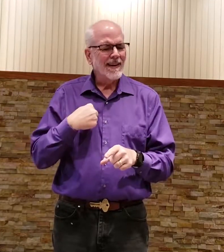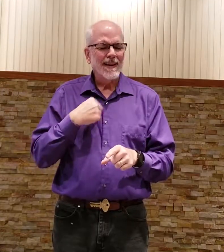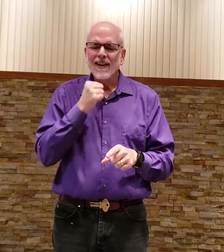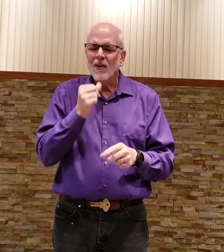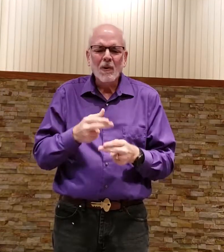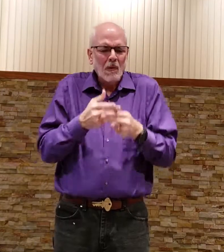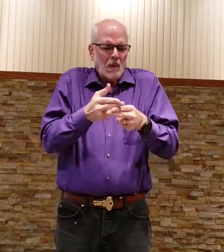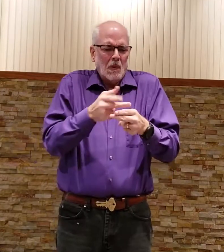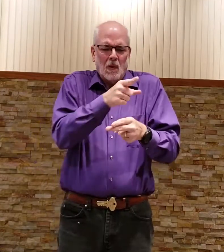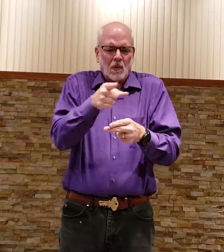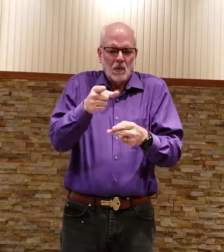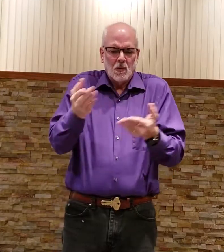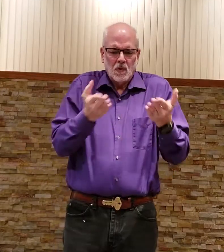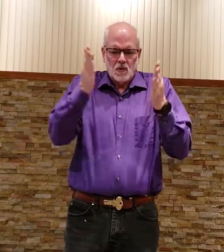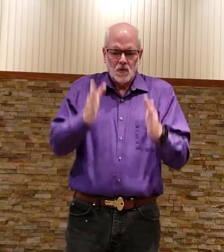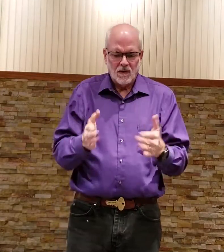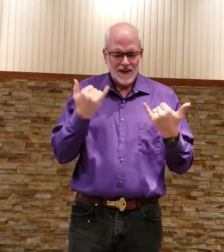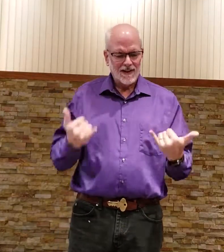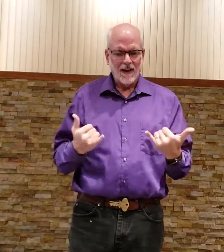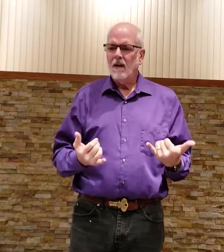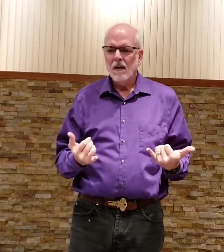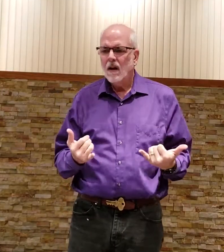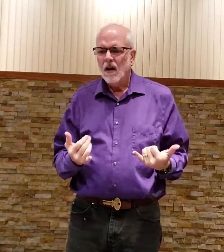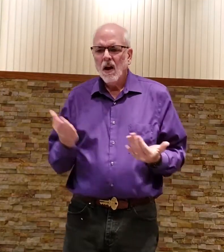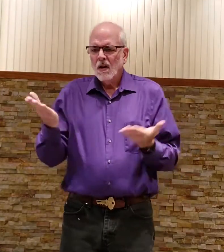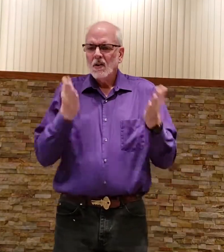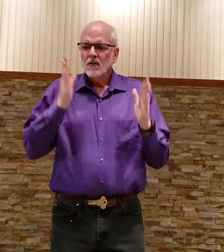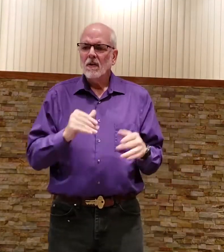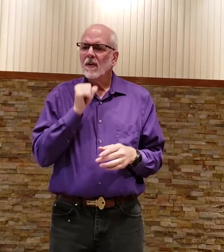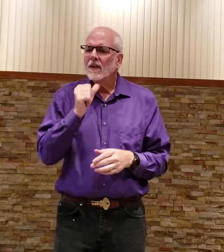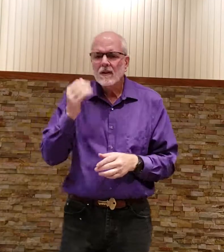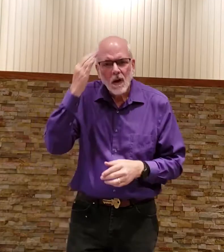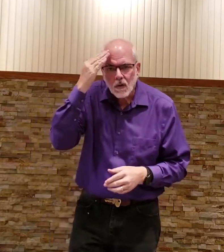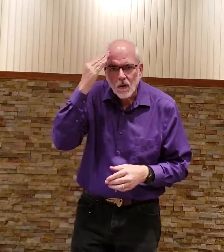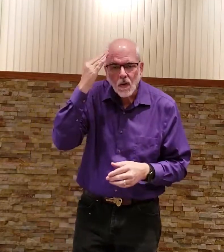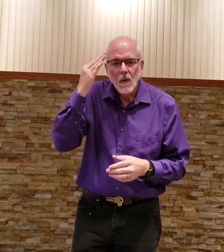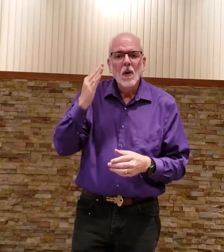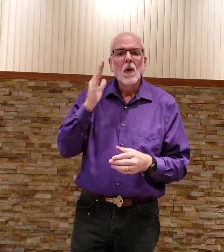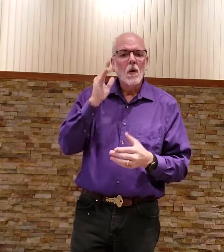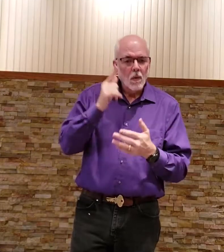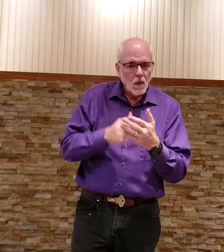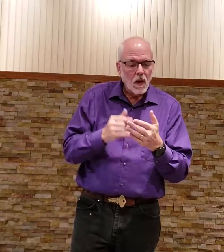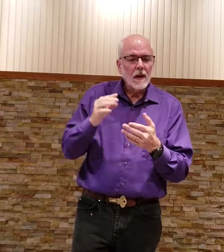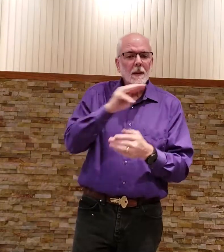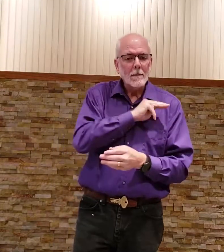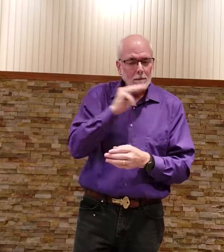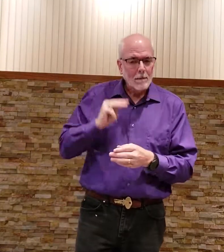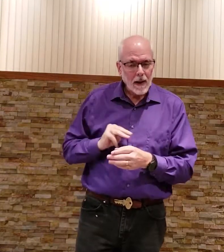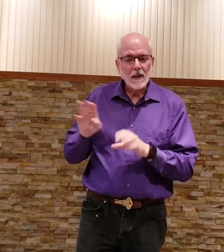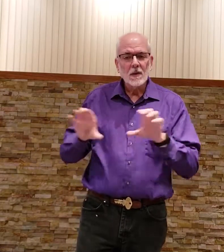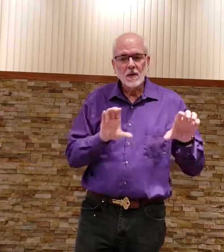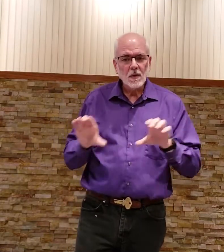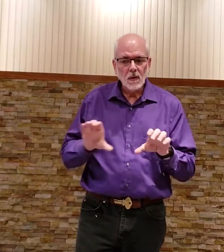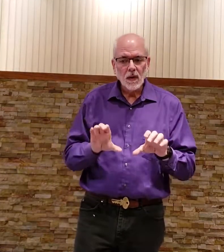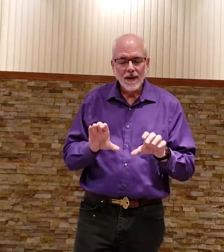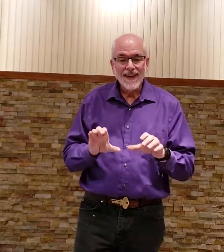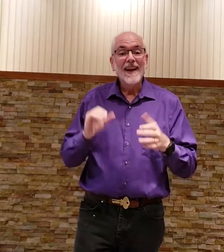now. A servant does not know what his master is doing. But now I call